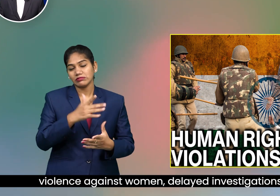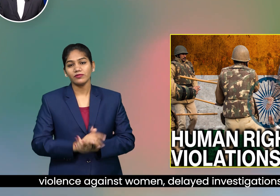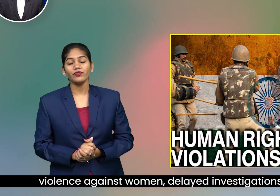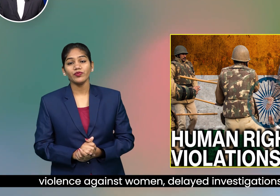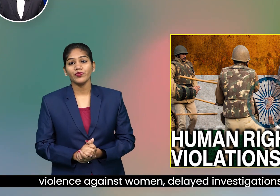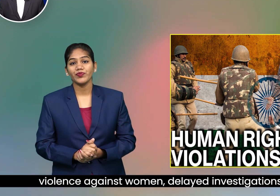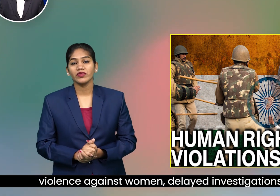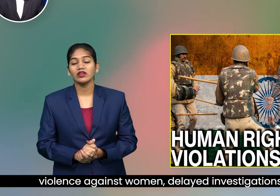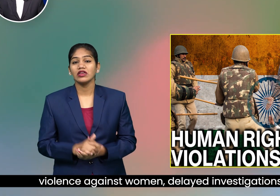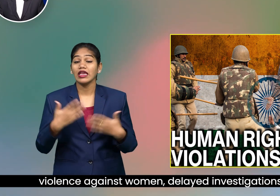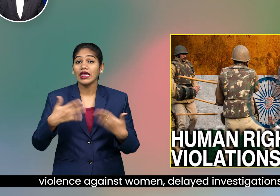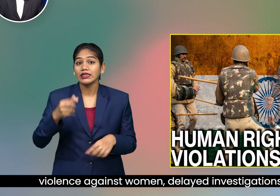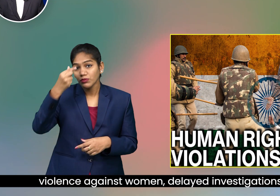delayed investigations,